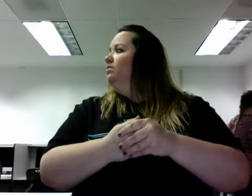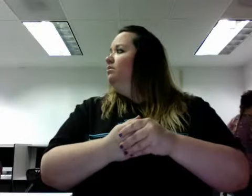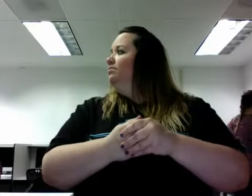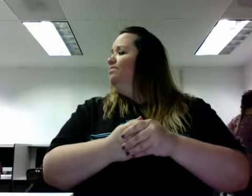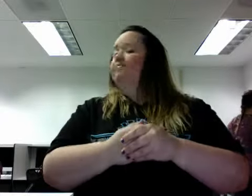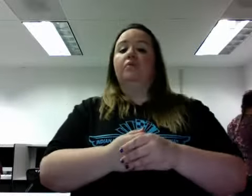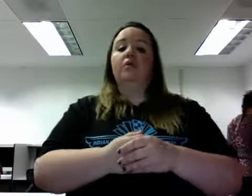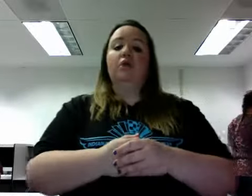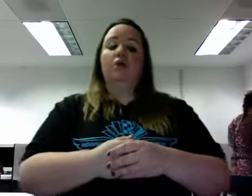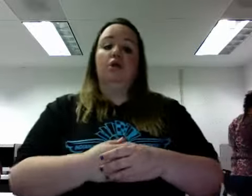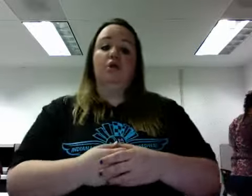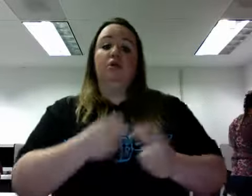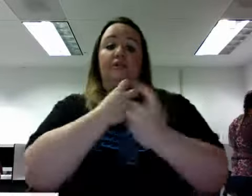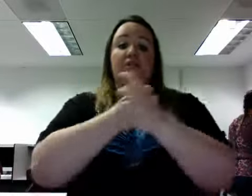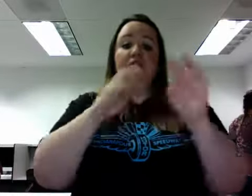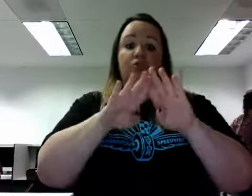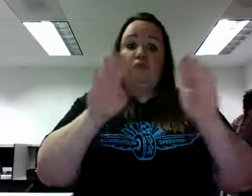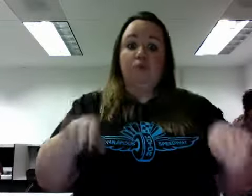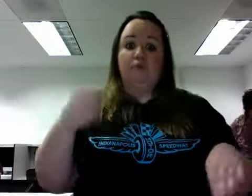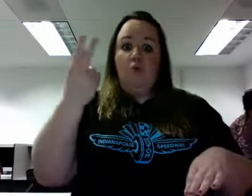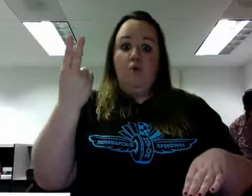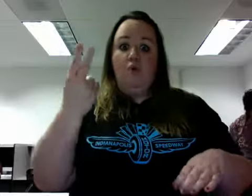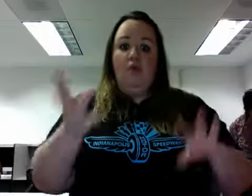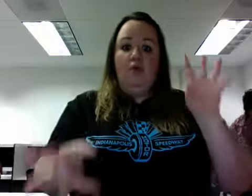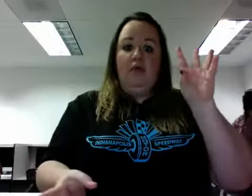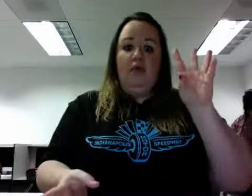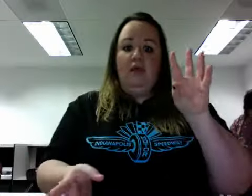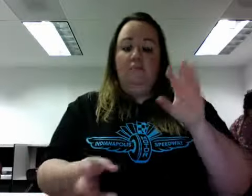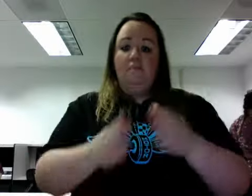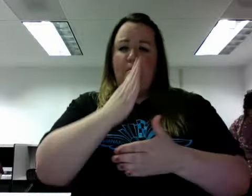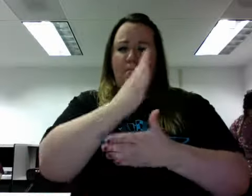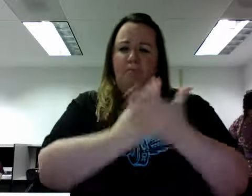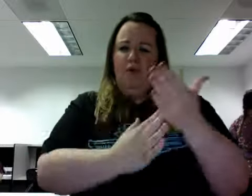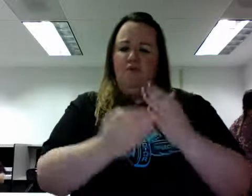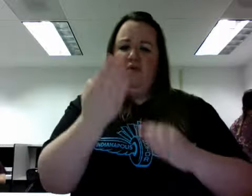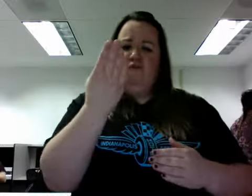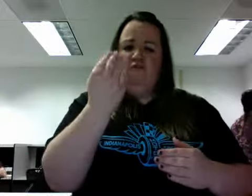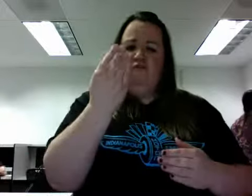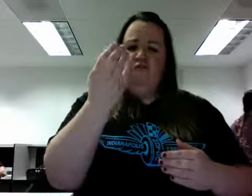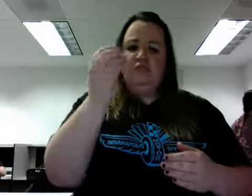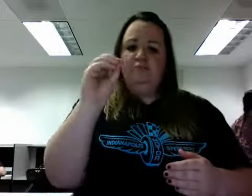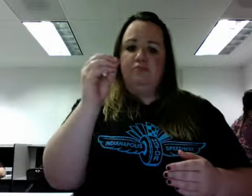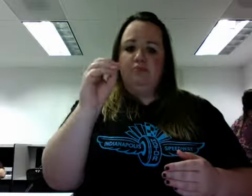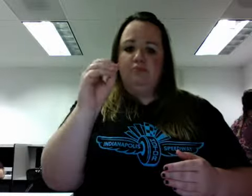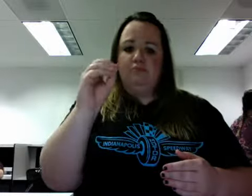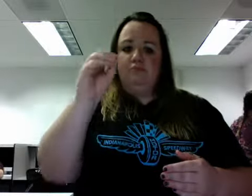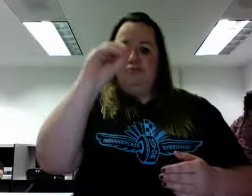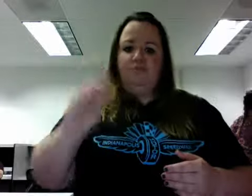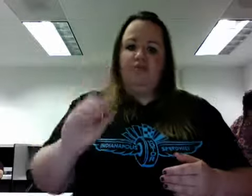of your whole body weight, only 14%. And it's because of what she just said, spongy bone is made up of